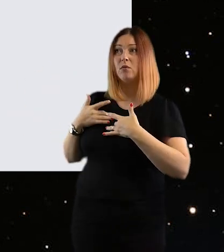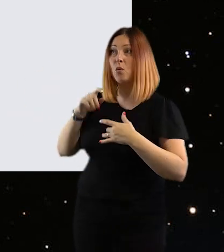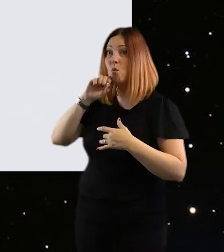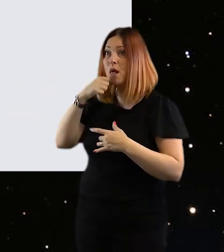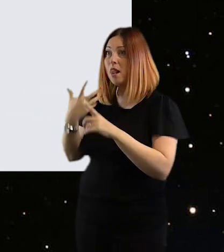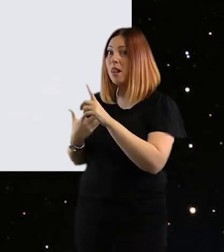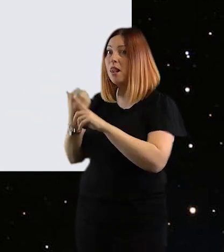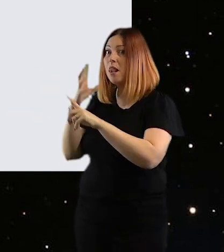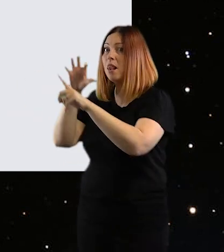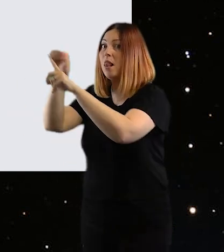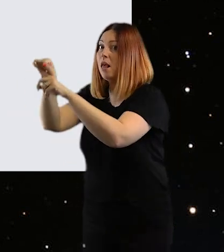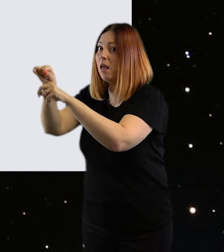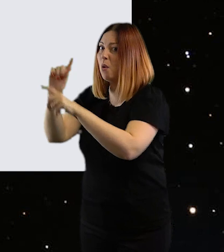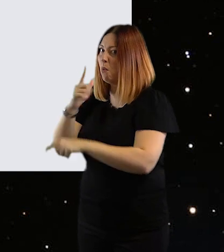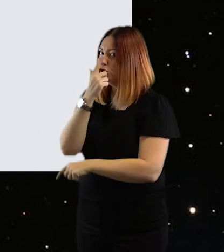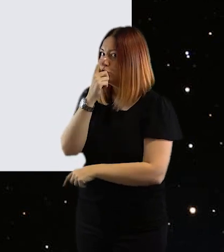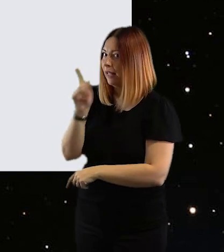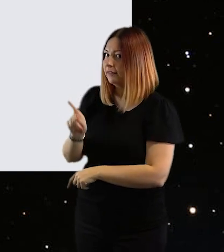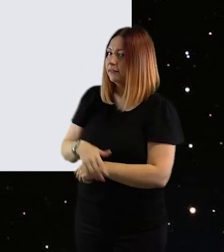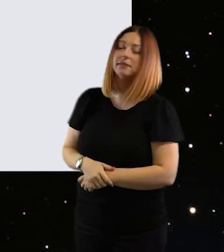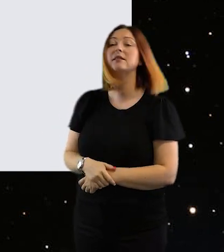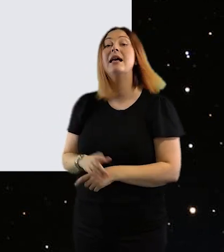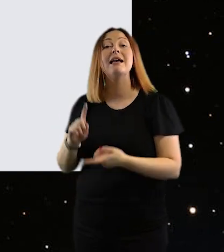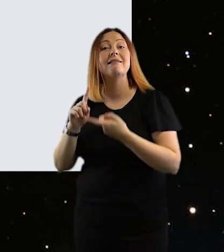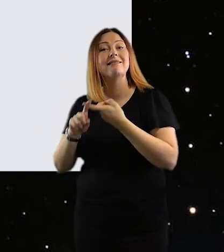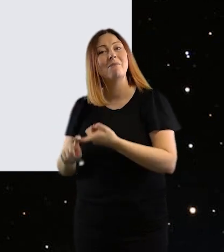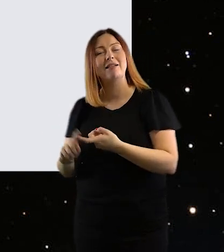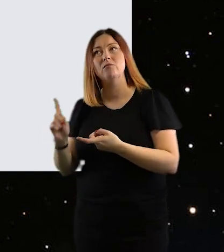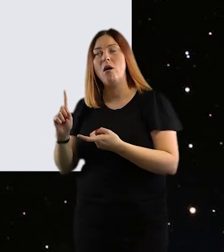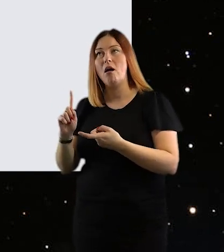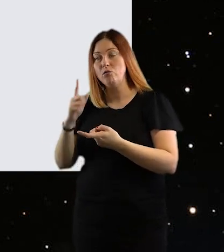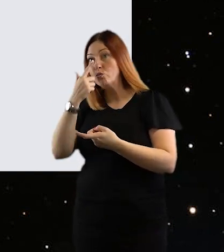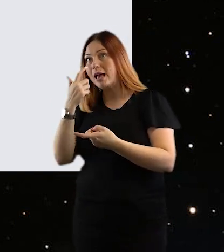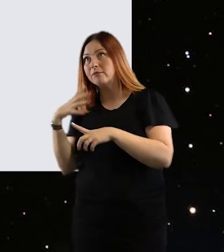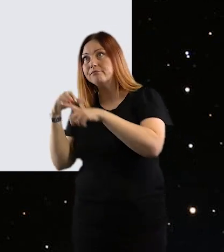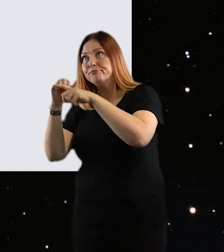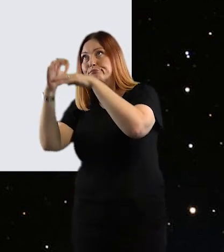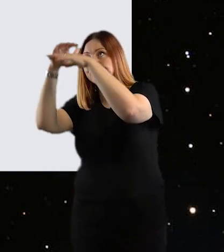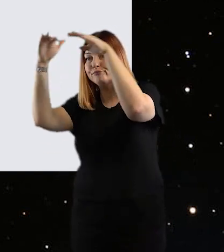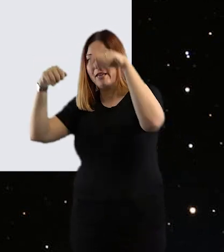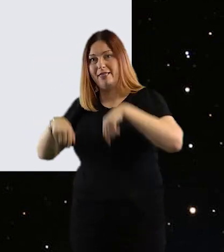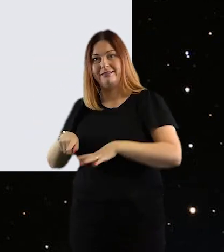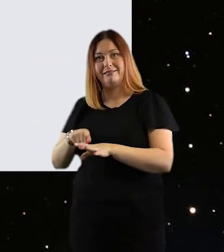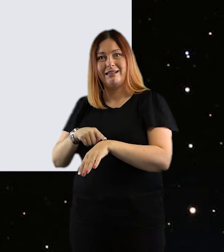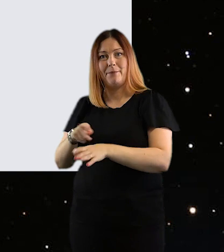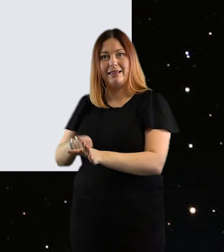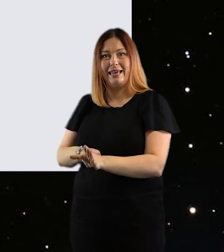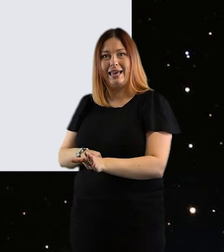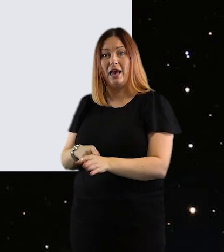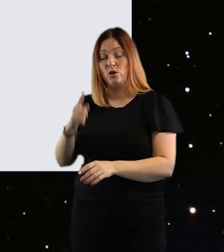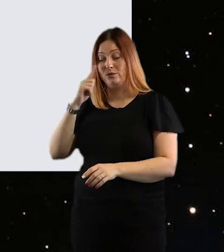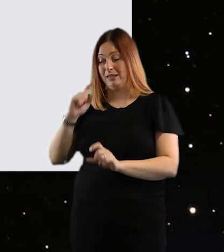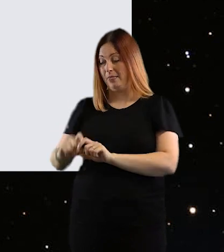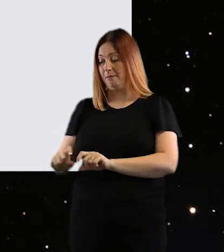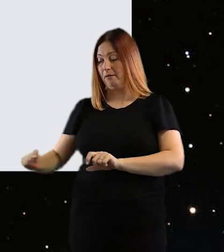is dependent on what objects are visible in the night sky at this time of year. And as you can see at the bottom, there is a key that corresponds to